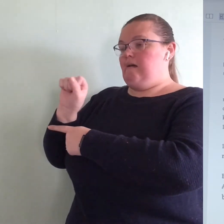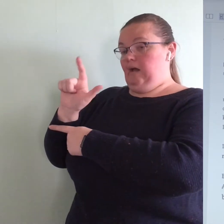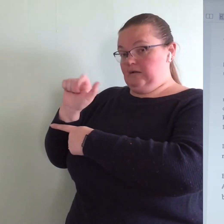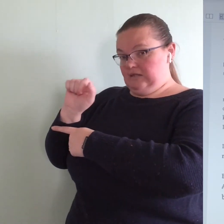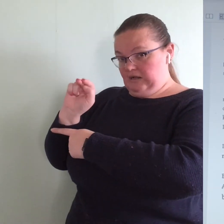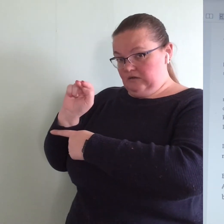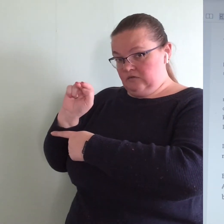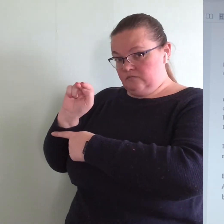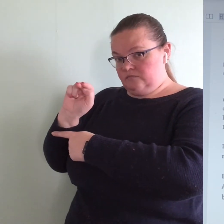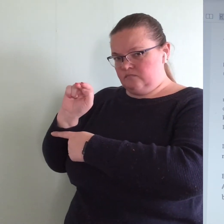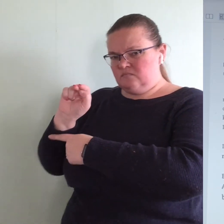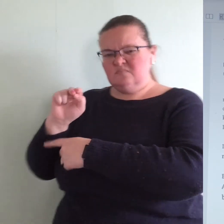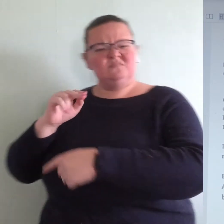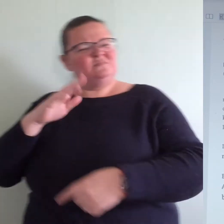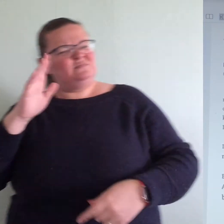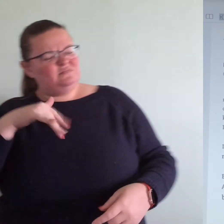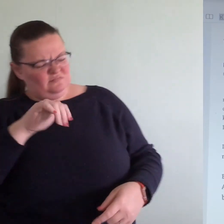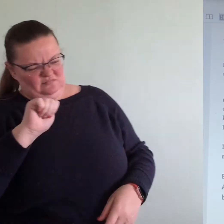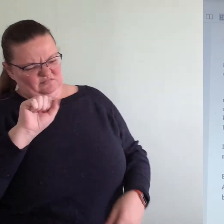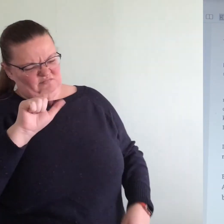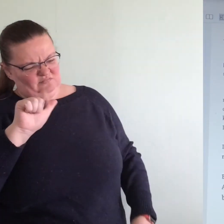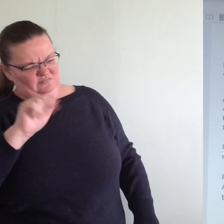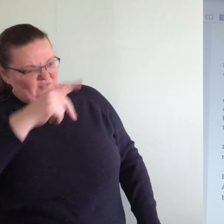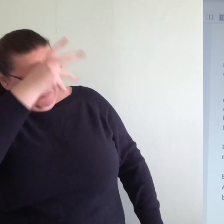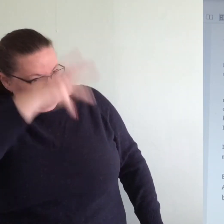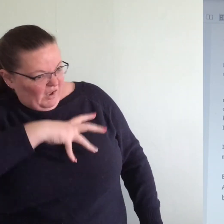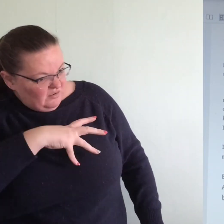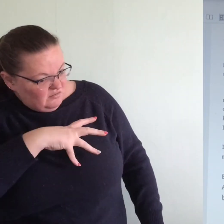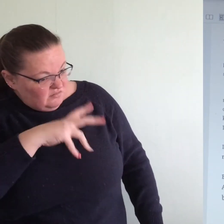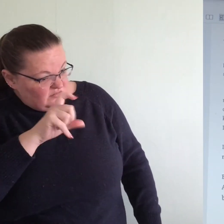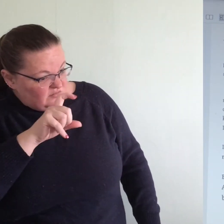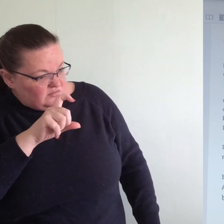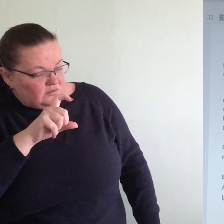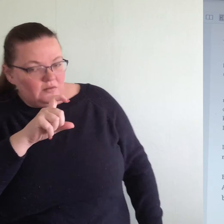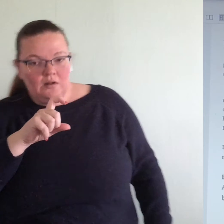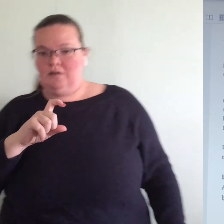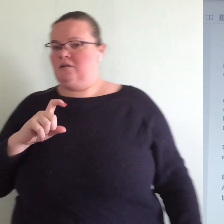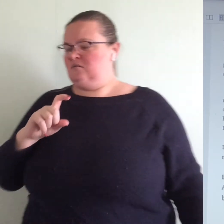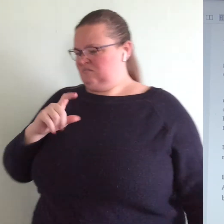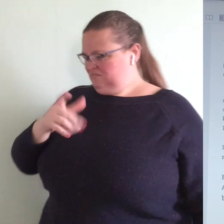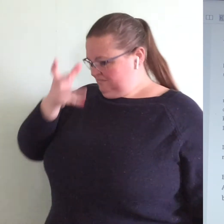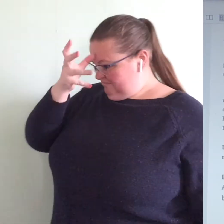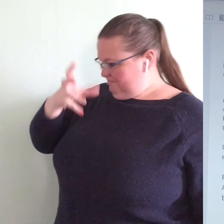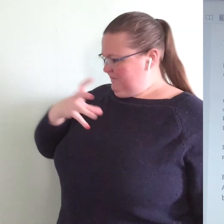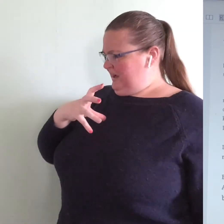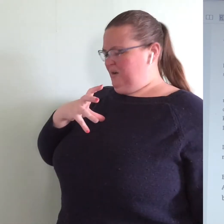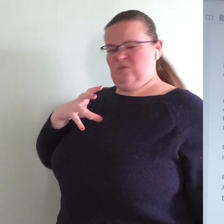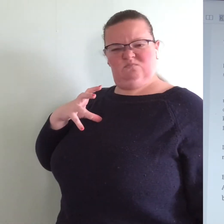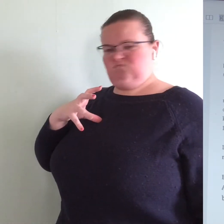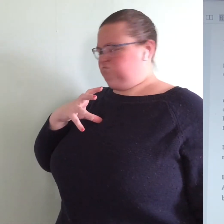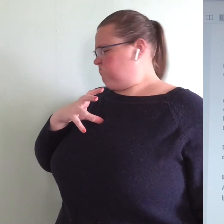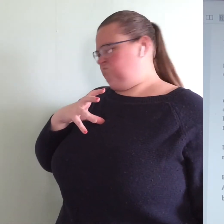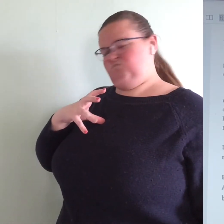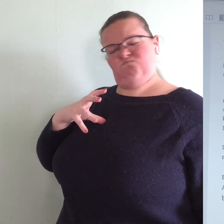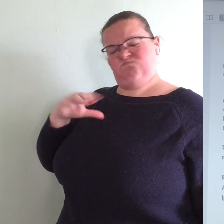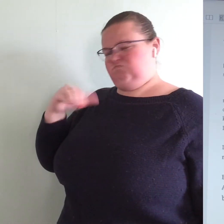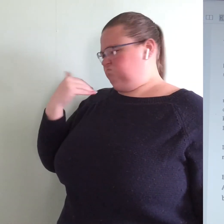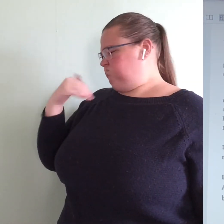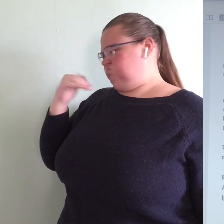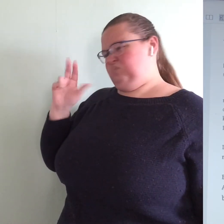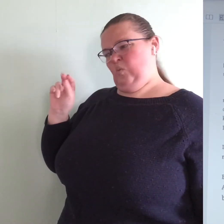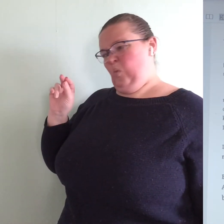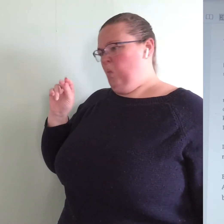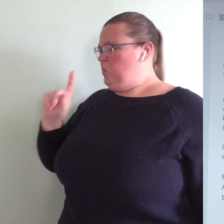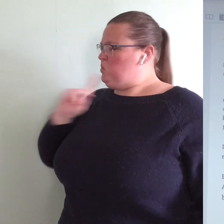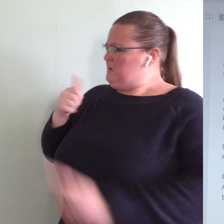Beaver. Is he a man? Asked Lucy. Aslan a man? Said Mr. Beaver sternly. Certainly not.